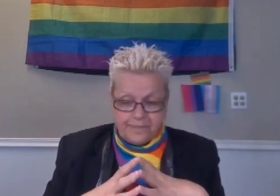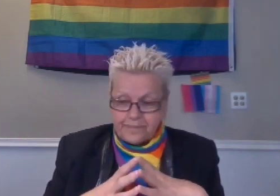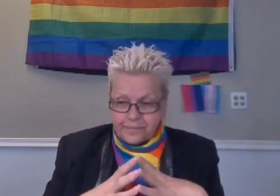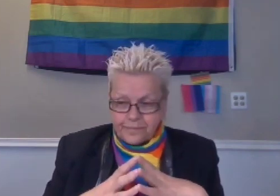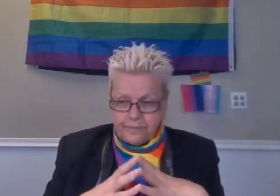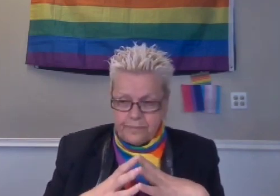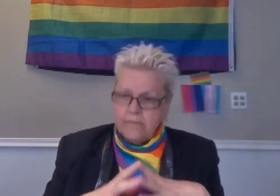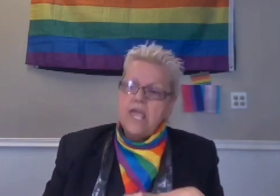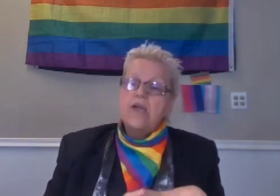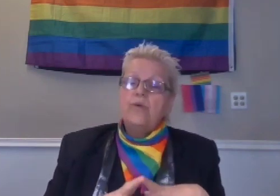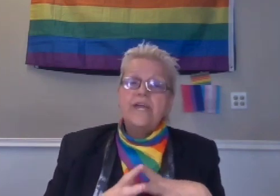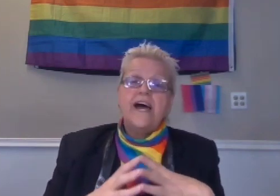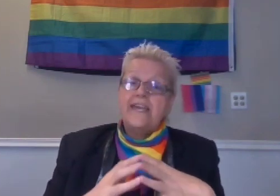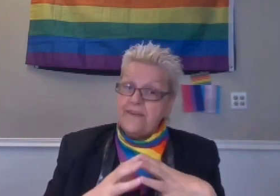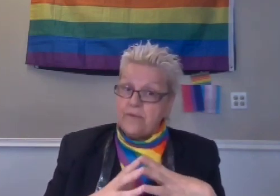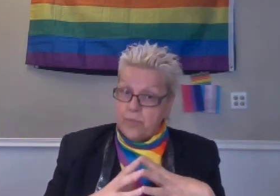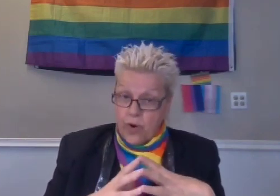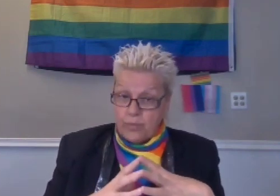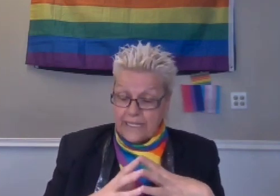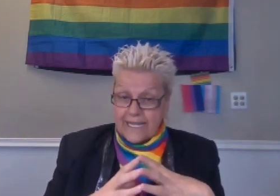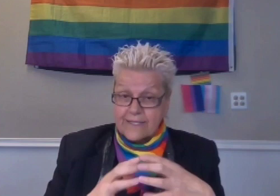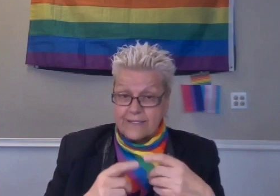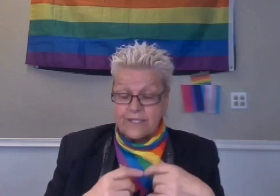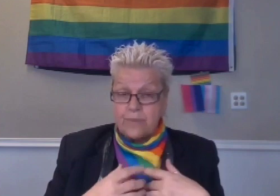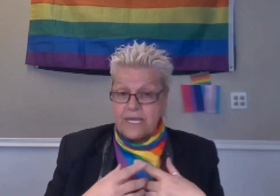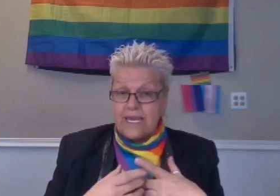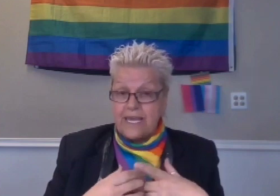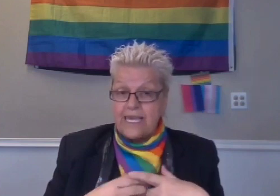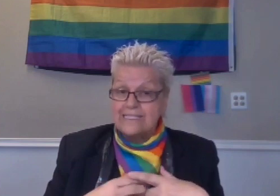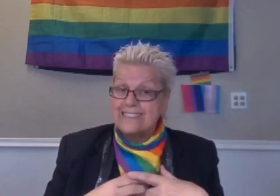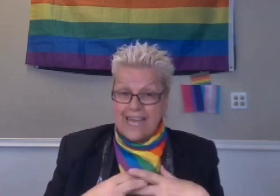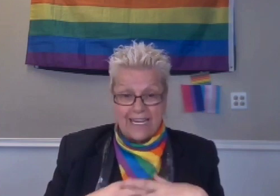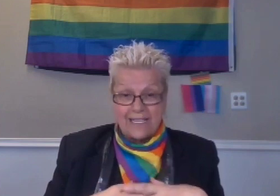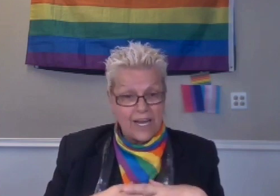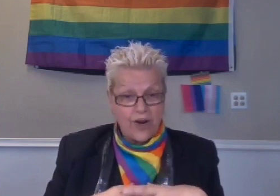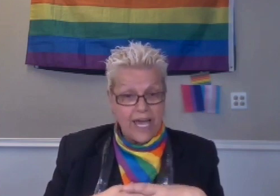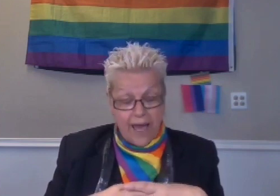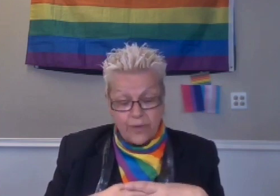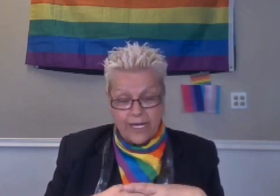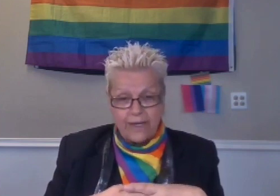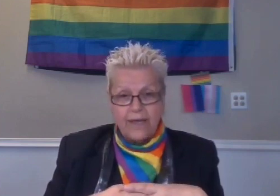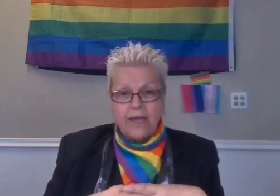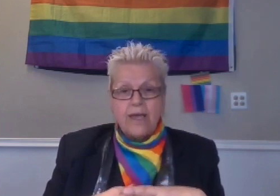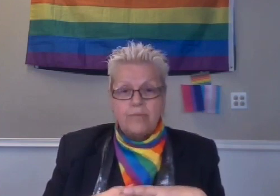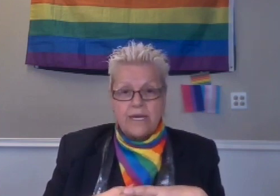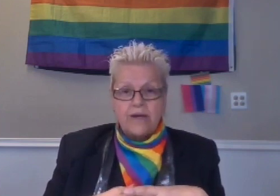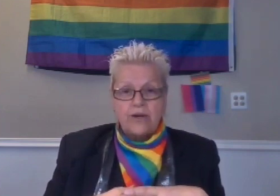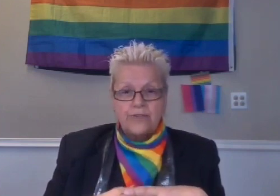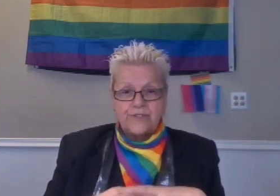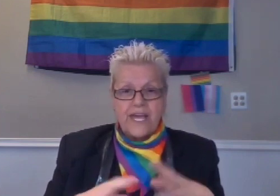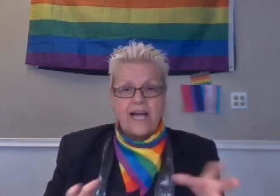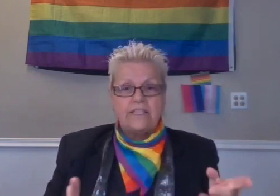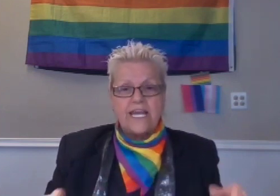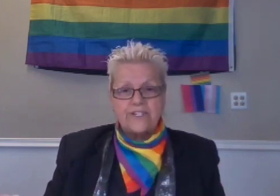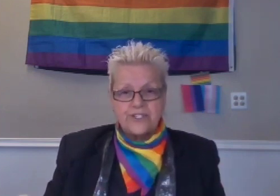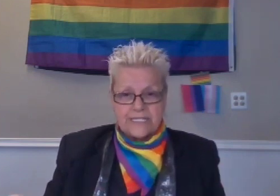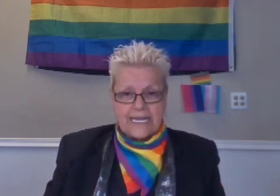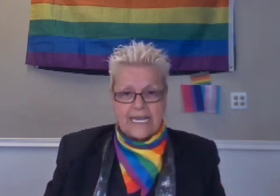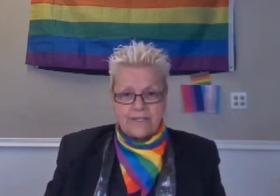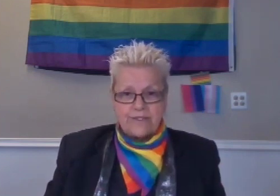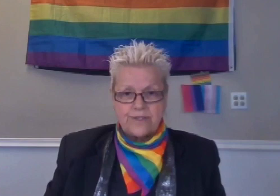California. We are even more blessed to be in Santa Clara County, because